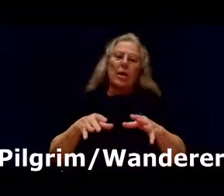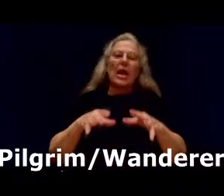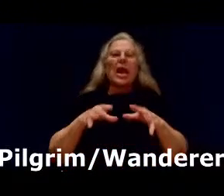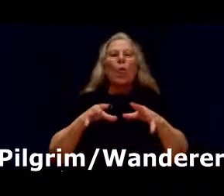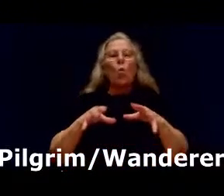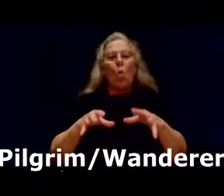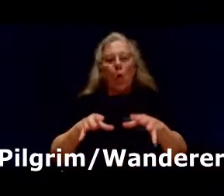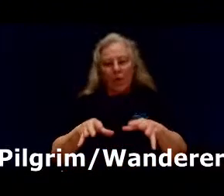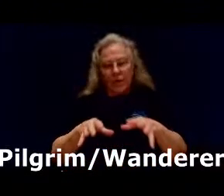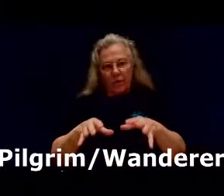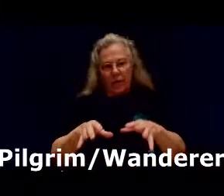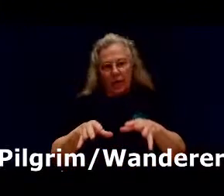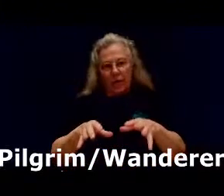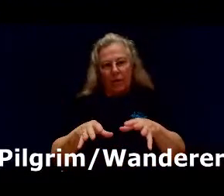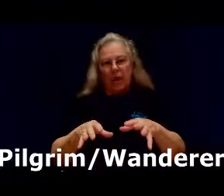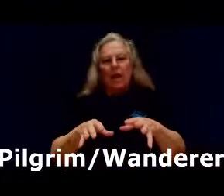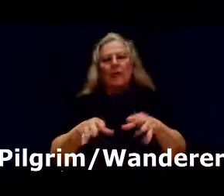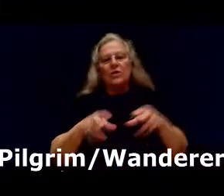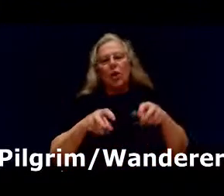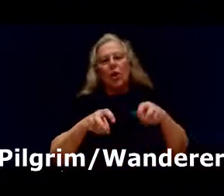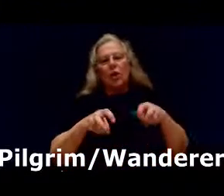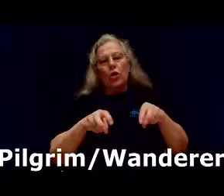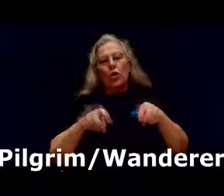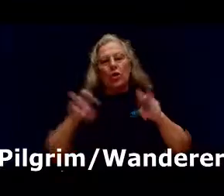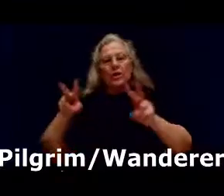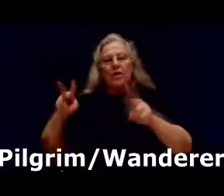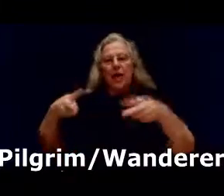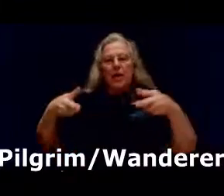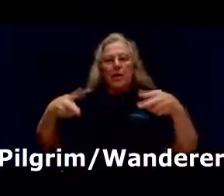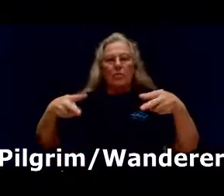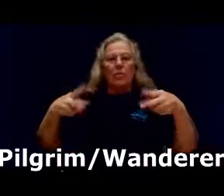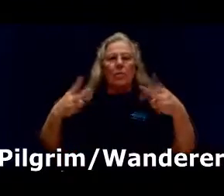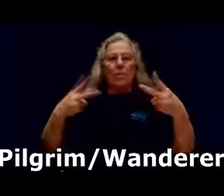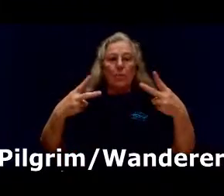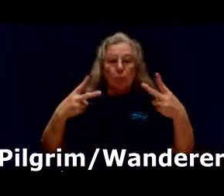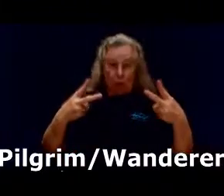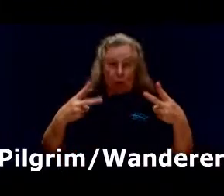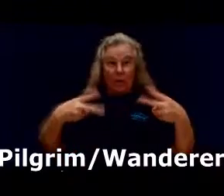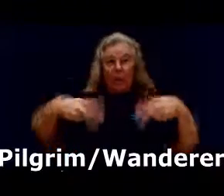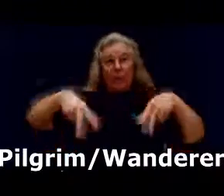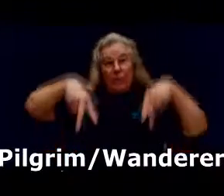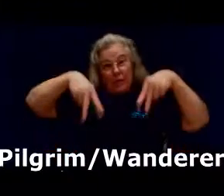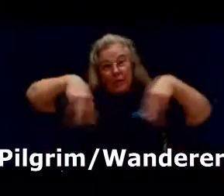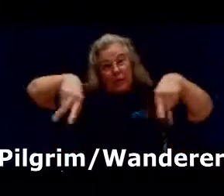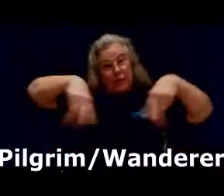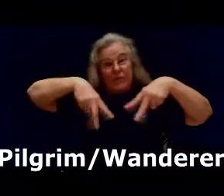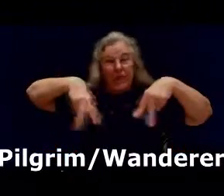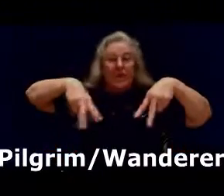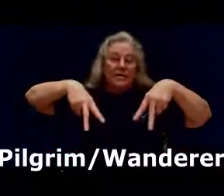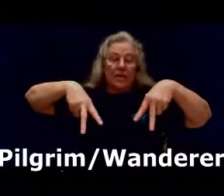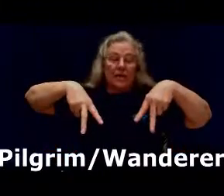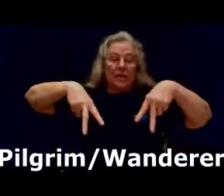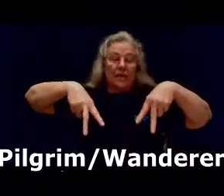a wanderer here. So you're going to take, remember Charlie that we've done in several of the